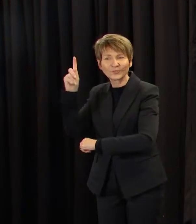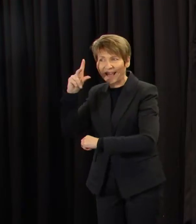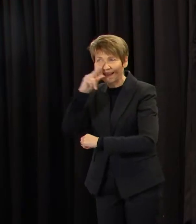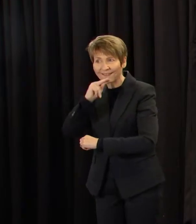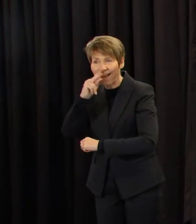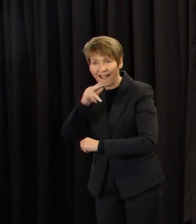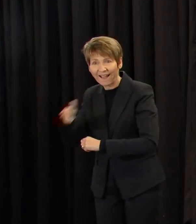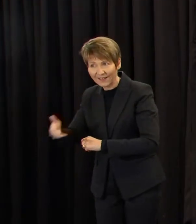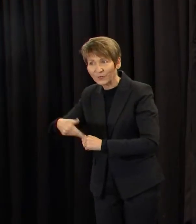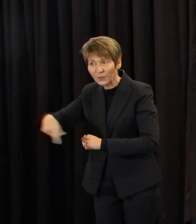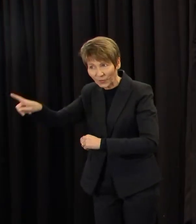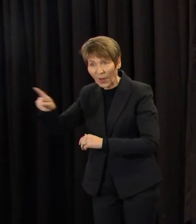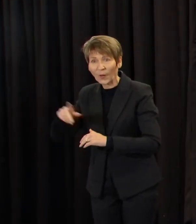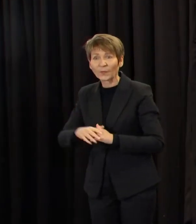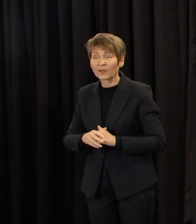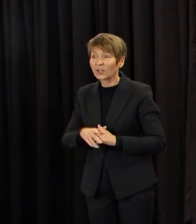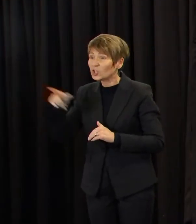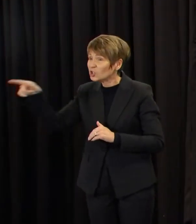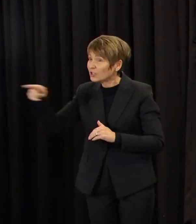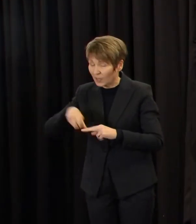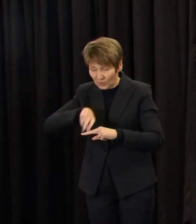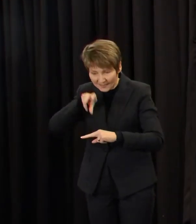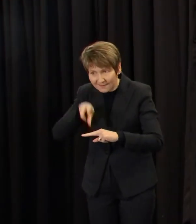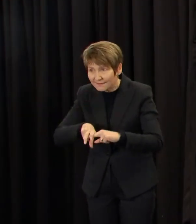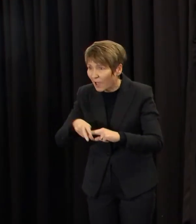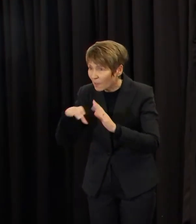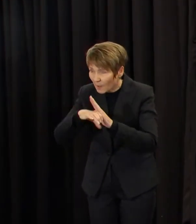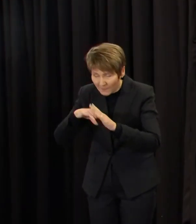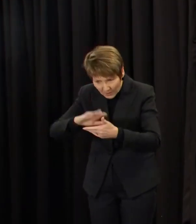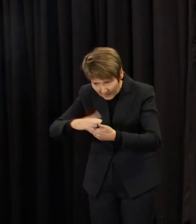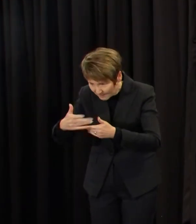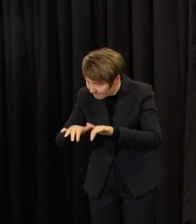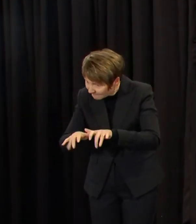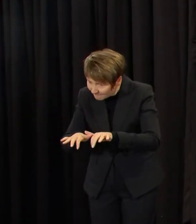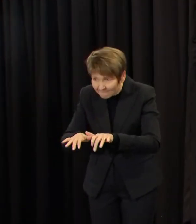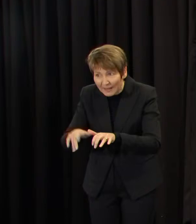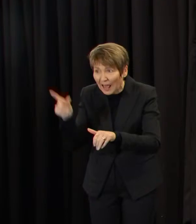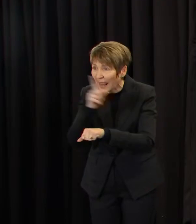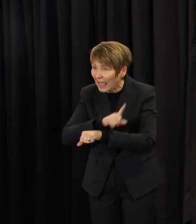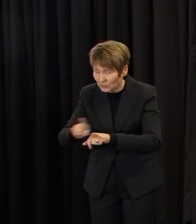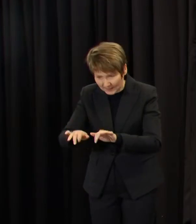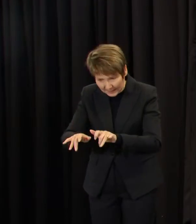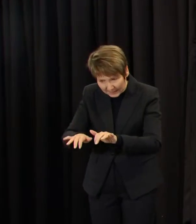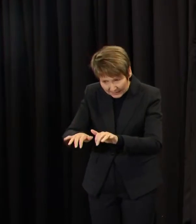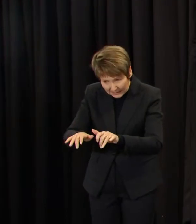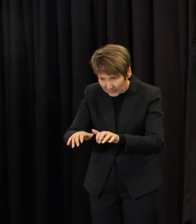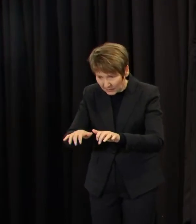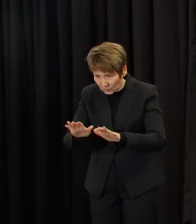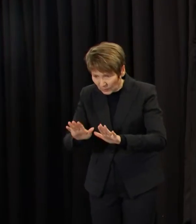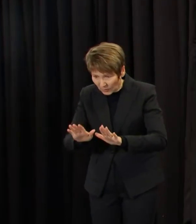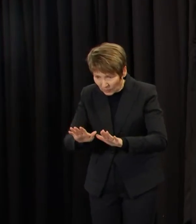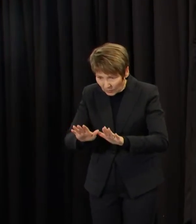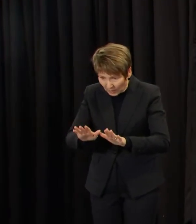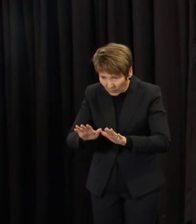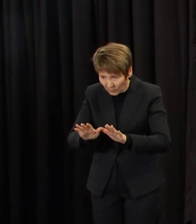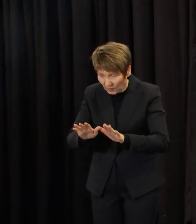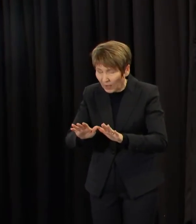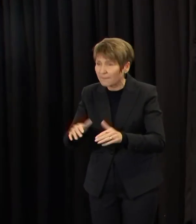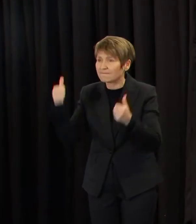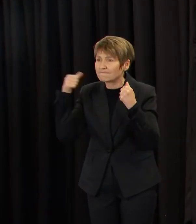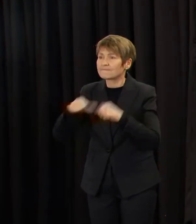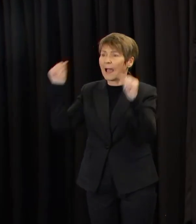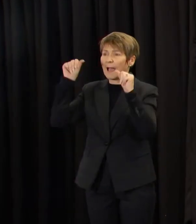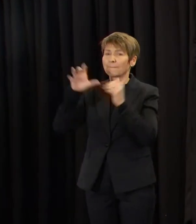through the system, sat there from 5 a.m. and at about 7:30 that night she got a booking. Some of her friends didn't. Many of them have got one